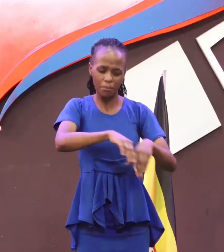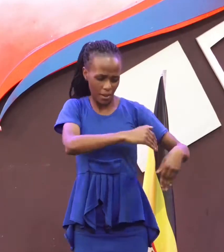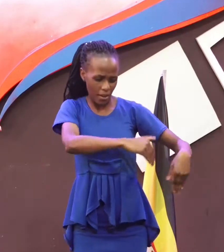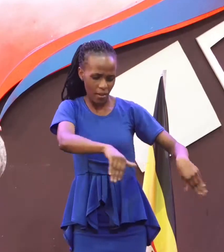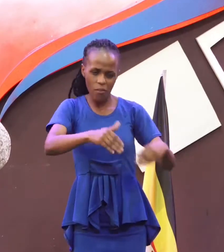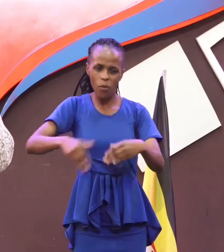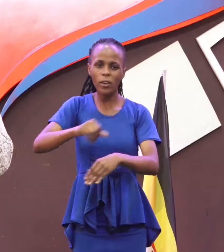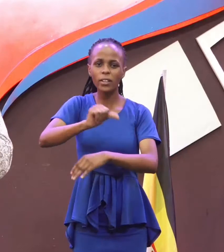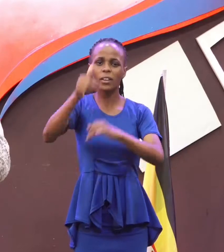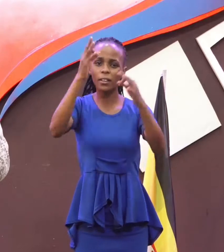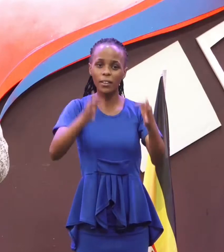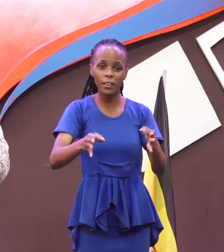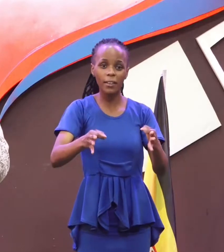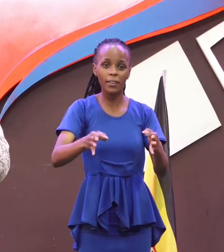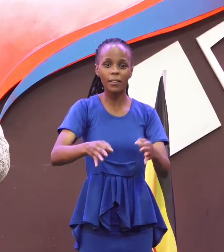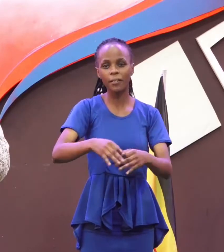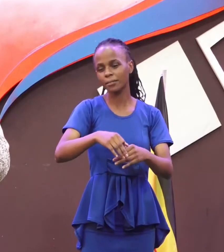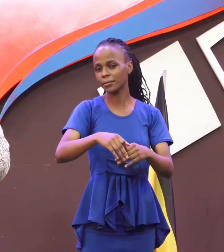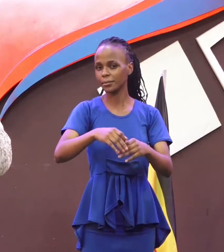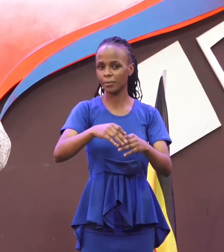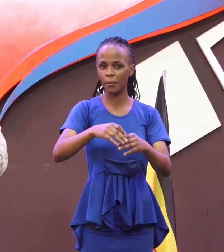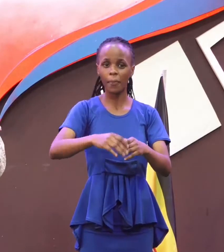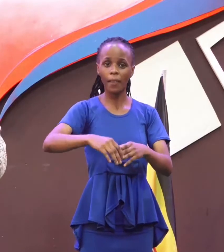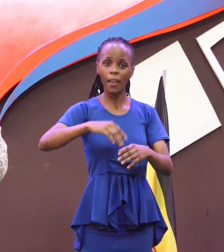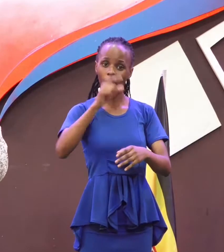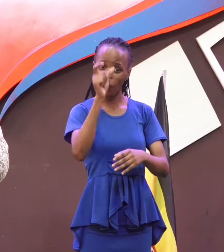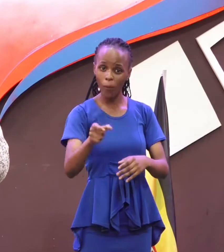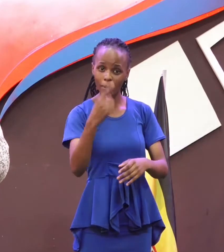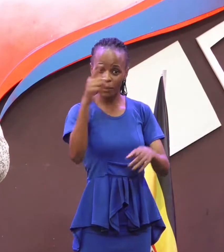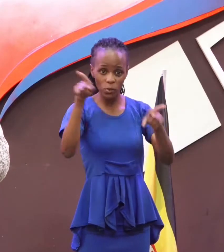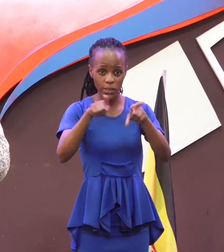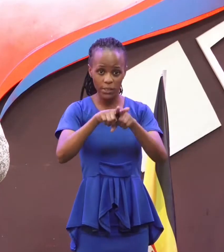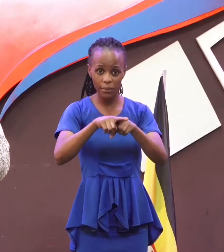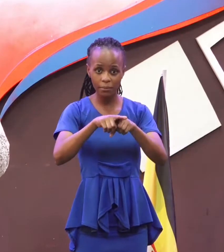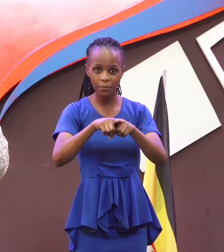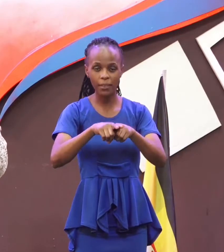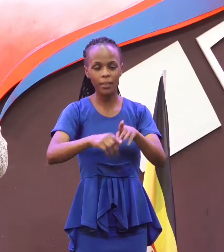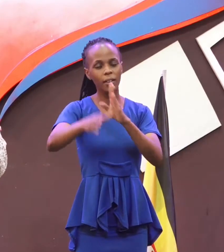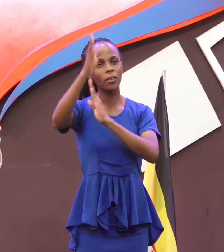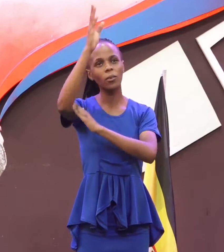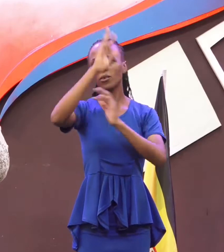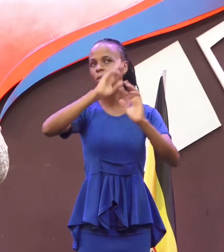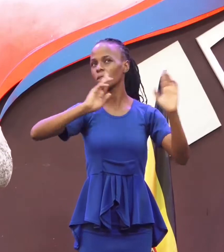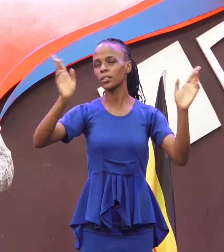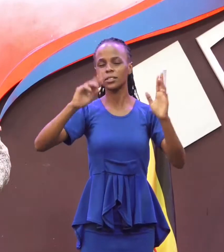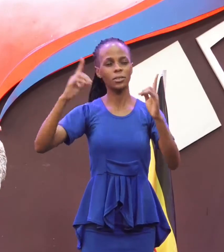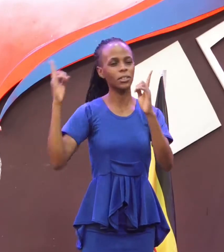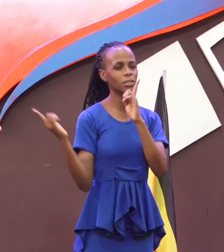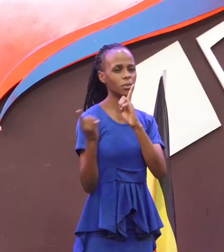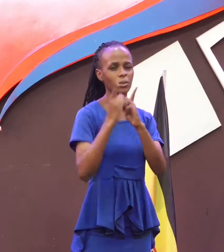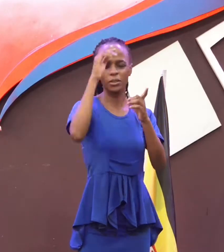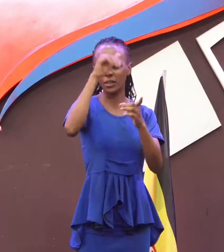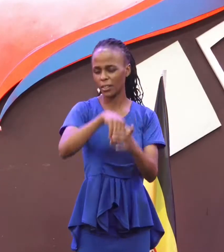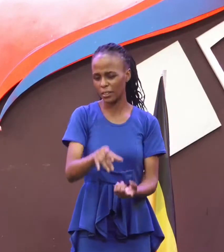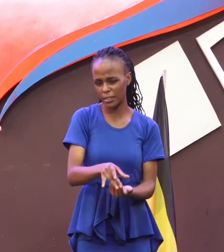kubirala. They have cut off themselves from others. Ali bwato. Such a one. Katonda yetegese okumusinkana mu ngeri enjawulo. The Lord